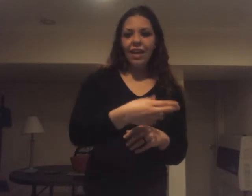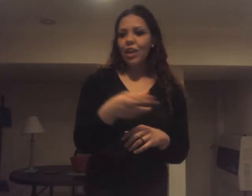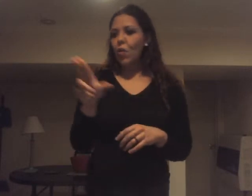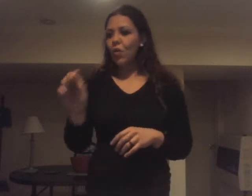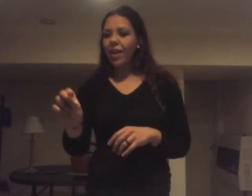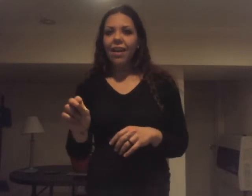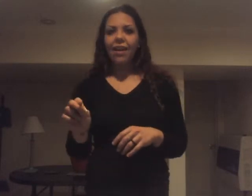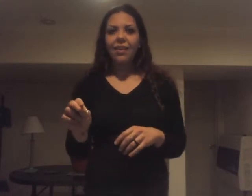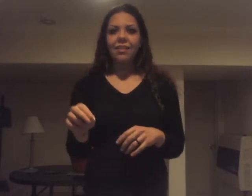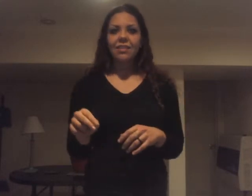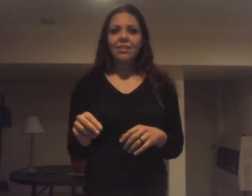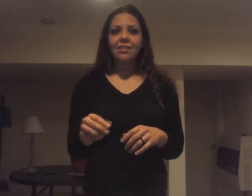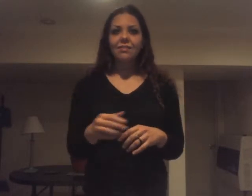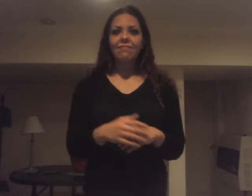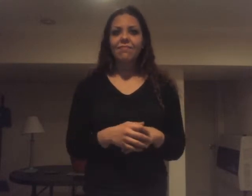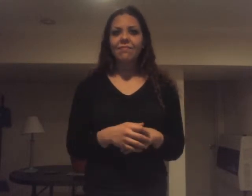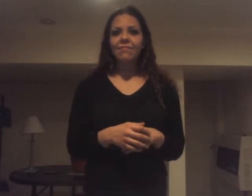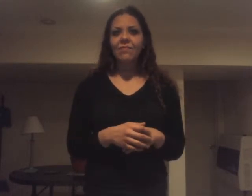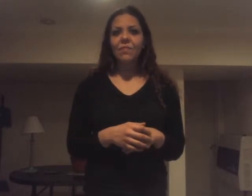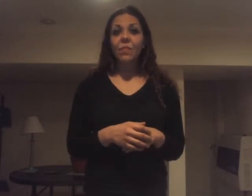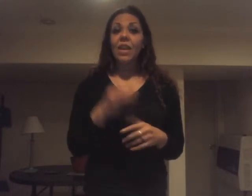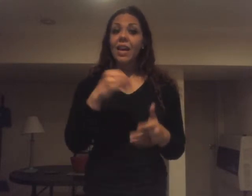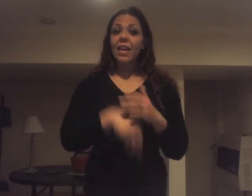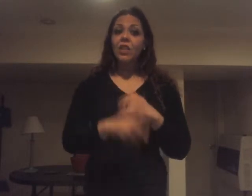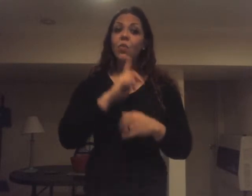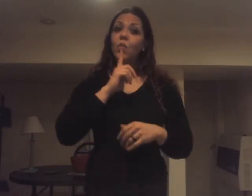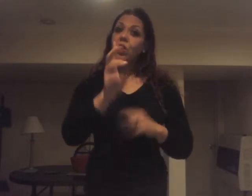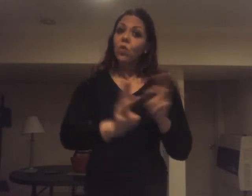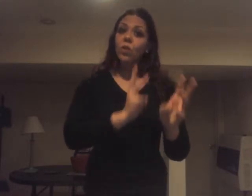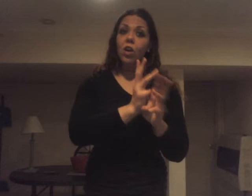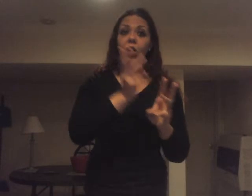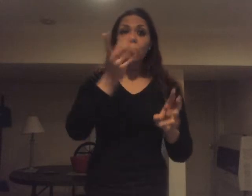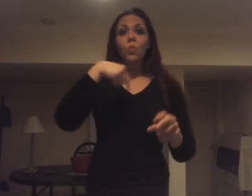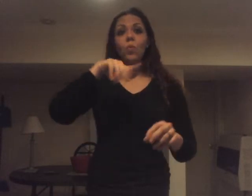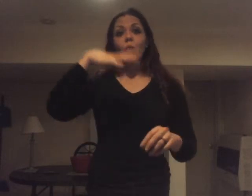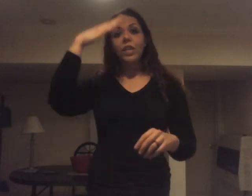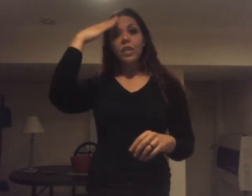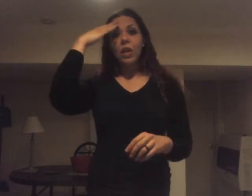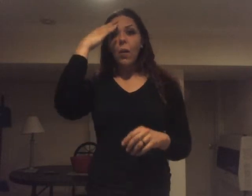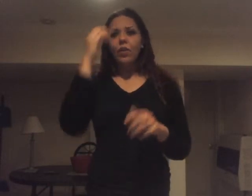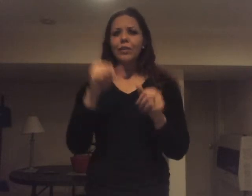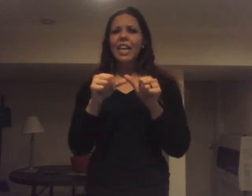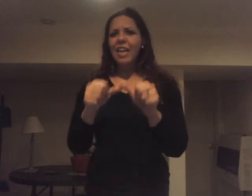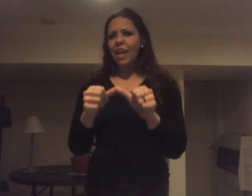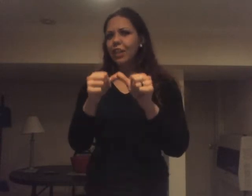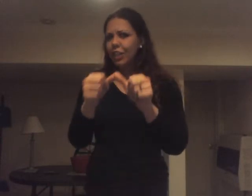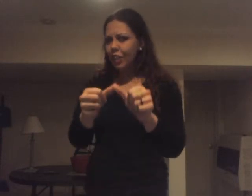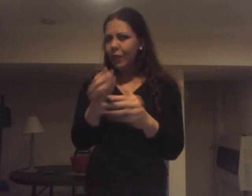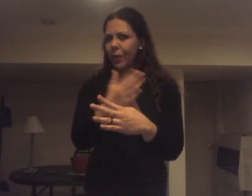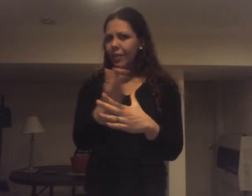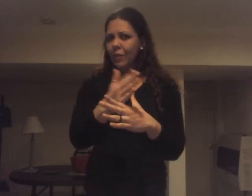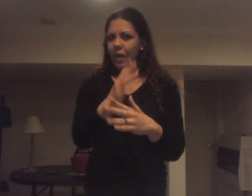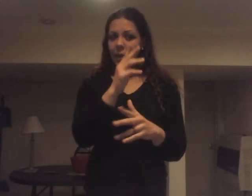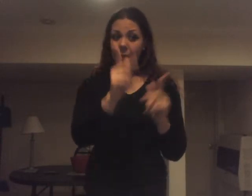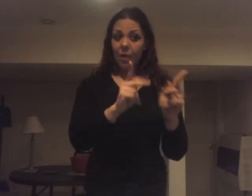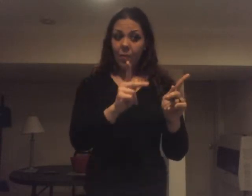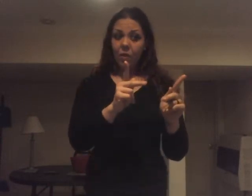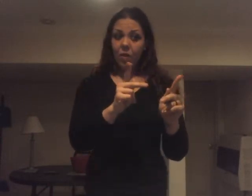don't. When in the real world, we know that there tends to be a continuity between people who are 100% normal and those